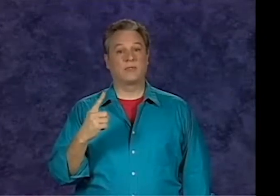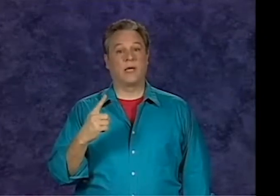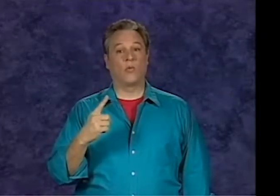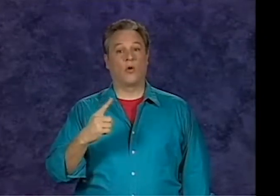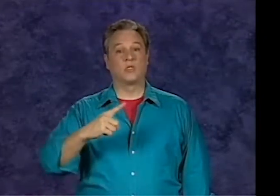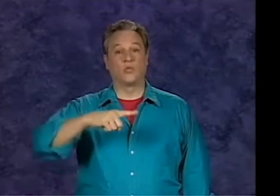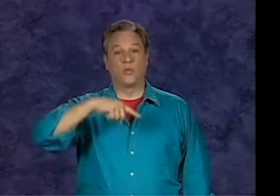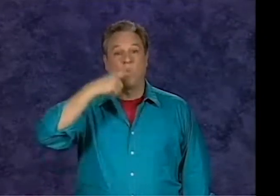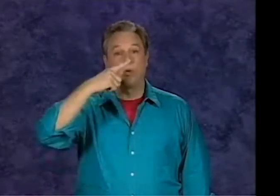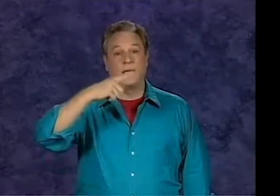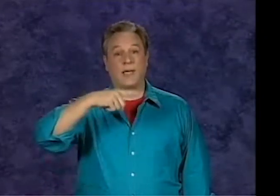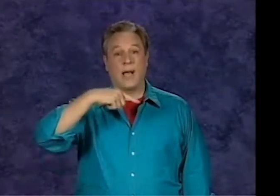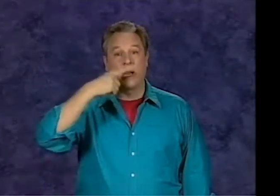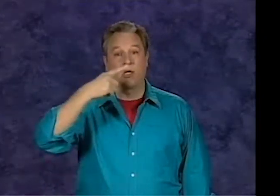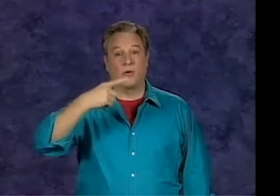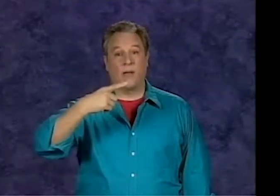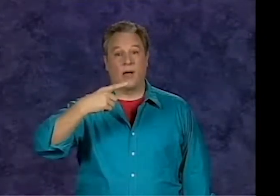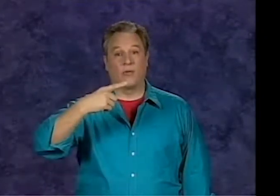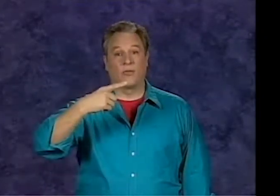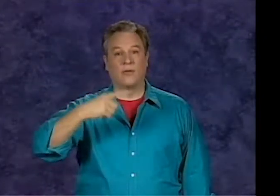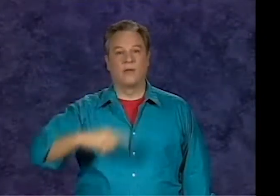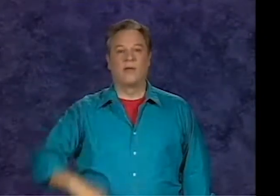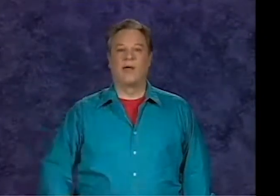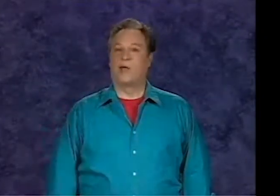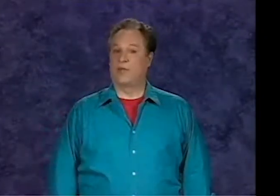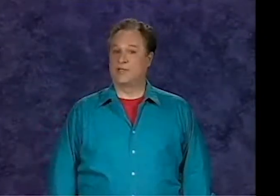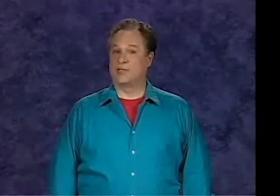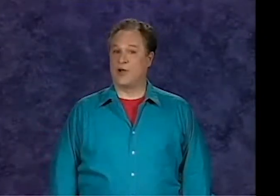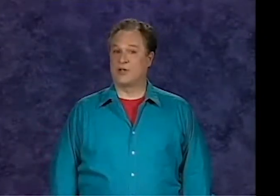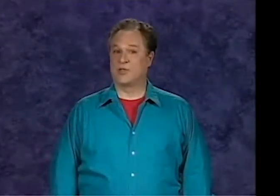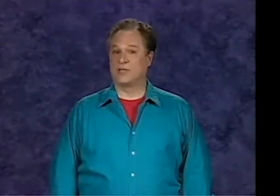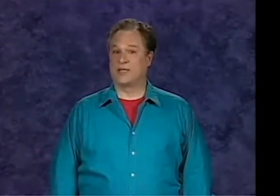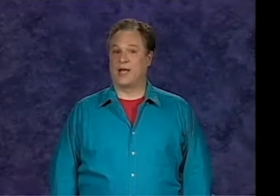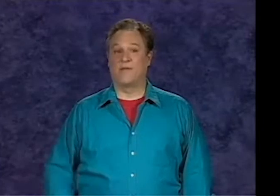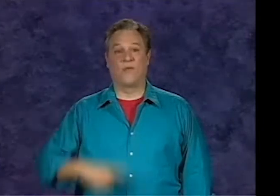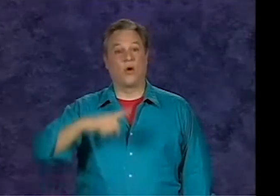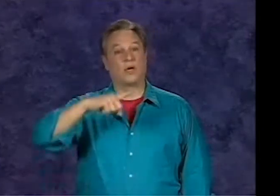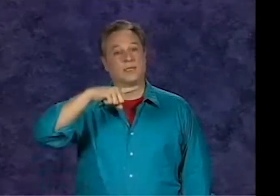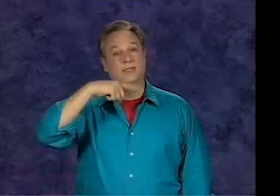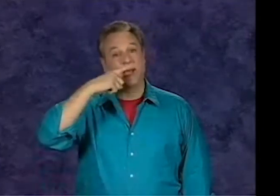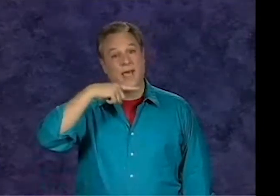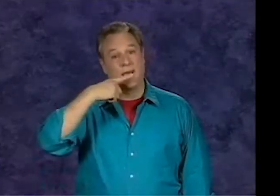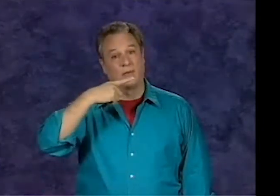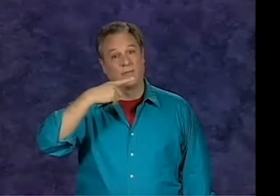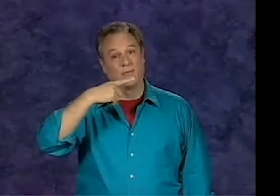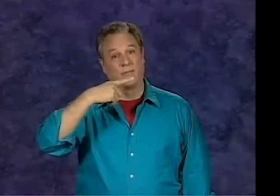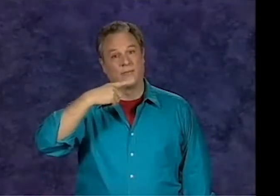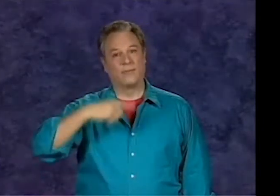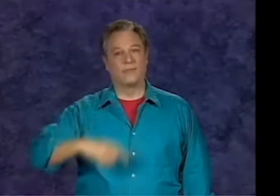represent words rolling out of your mouth. This is also the sign for say.